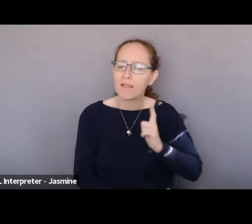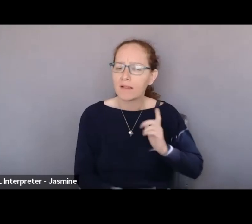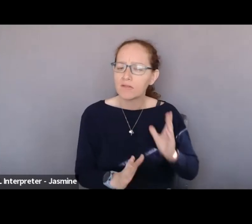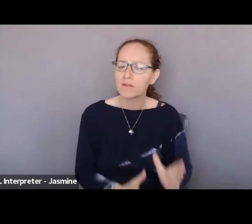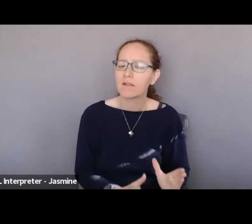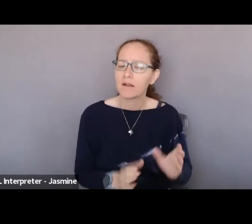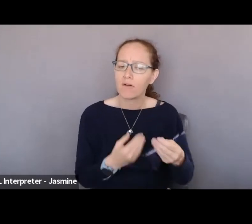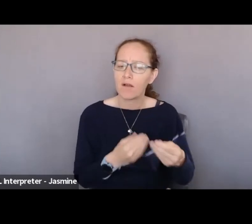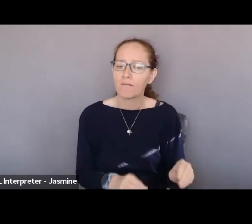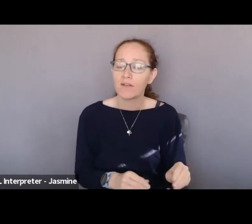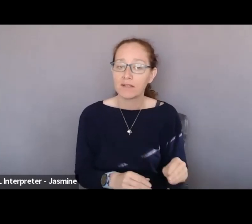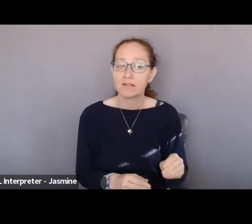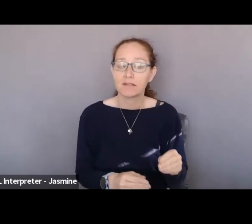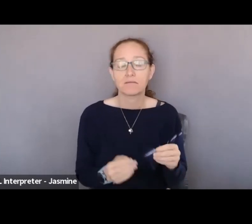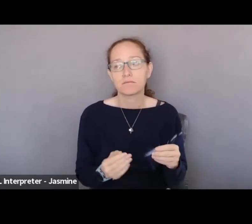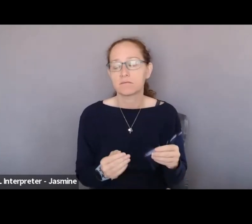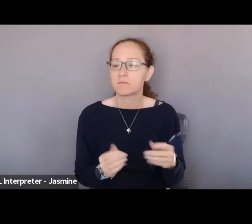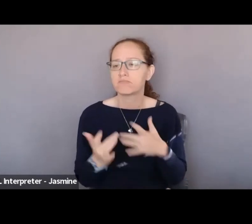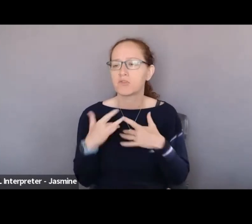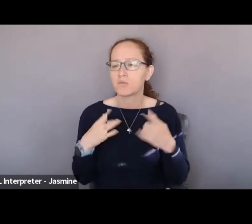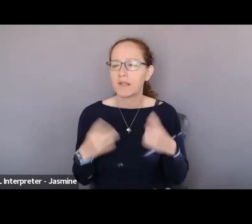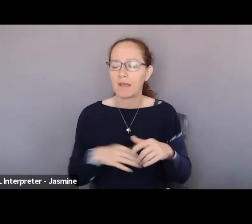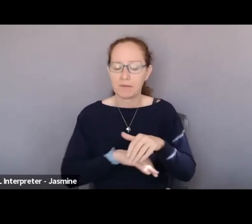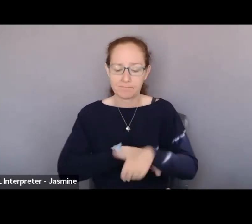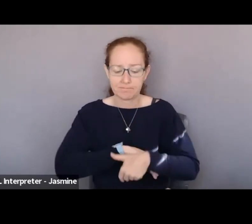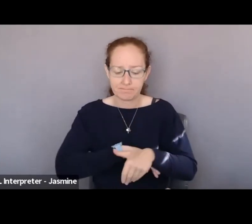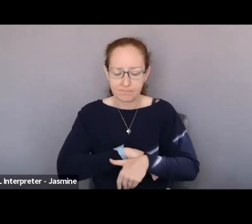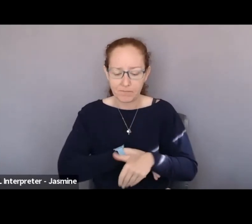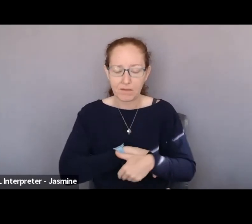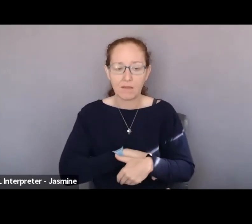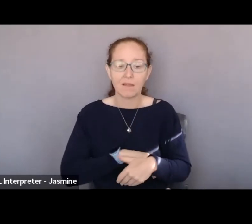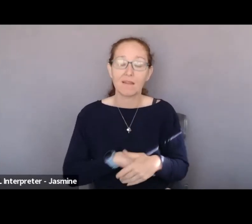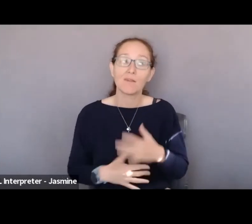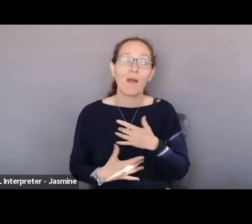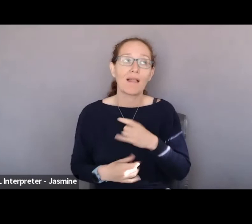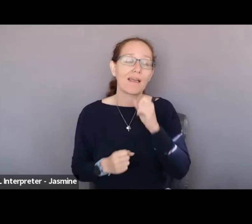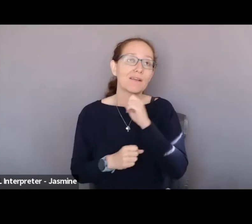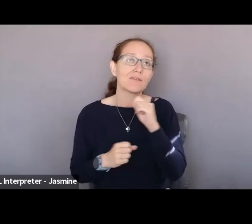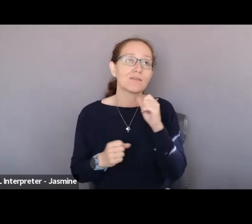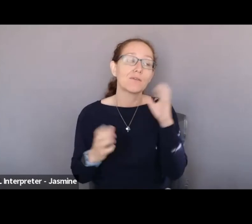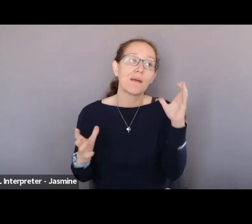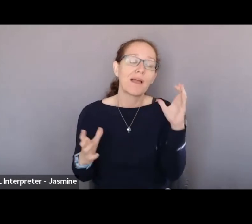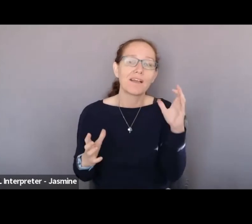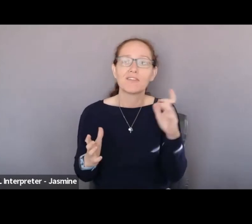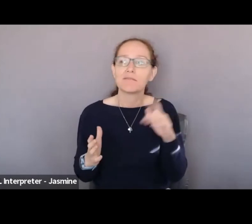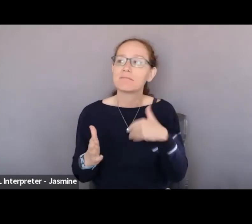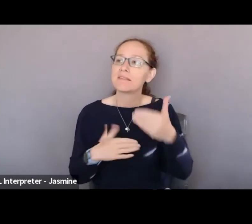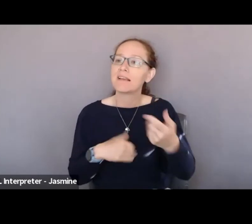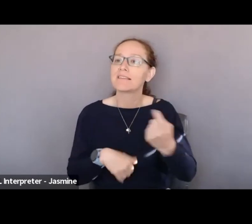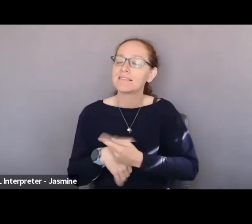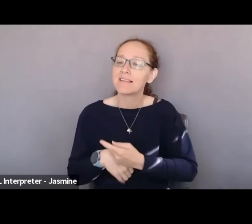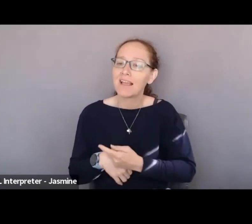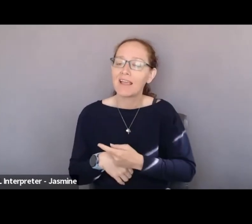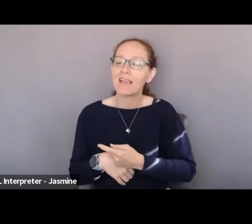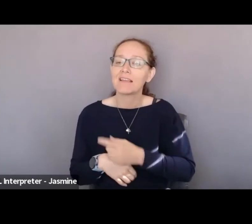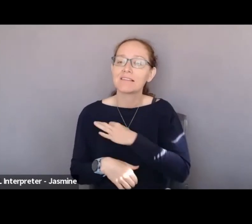imagine that the staff comes in on Monday and is like, there's 100 phone calls about this issue, and then they have to catalog them